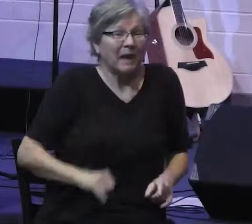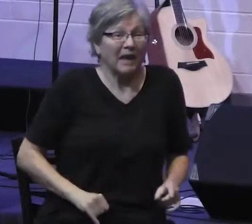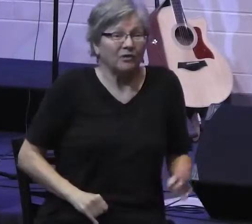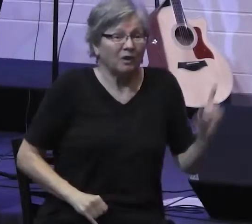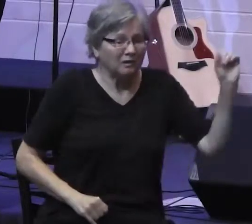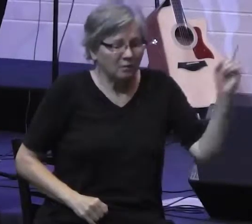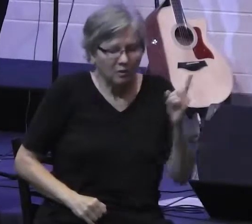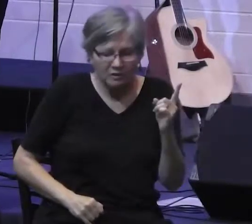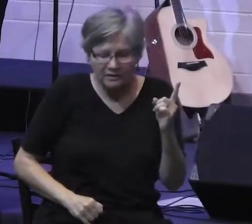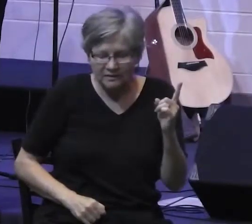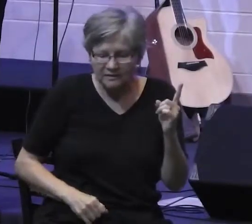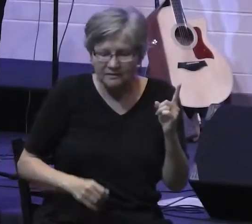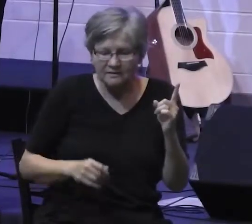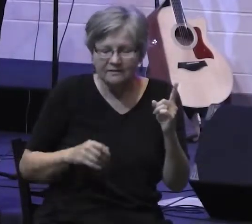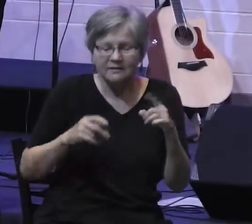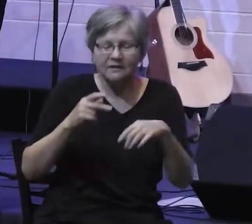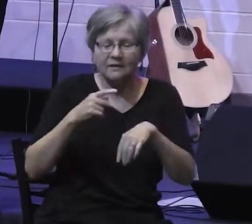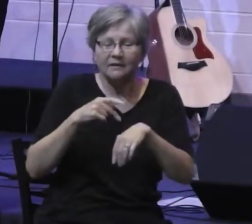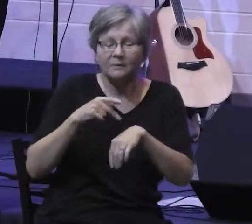love me?